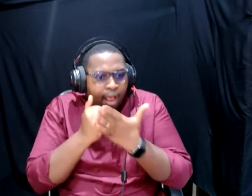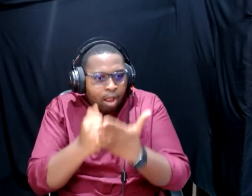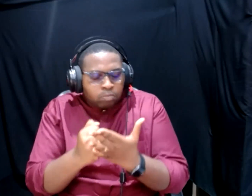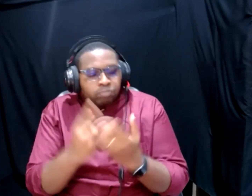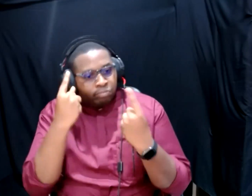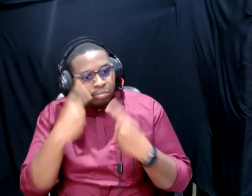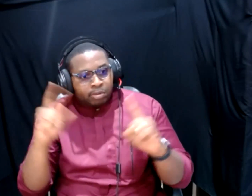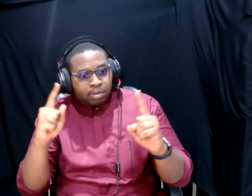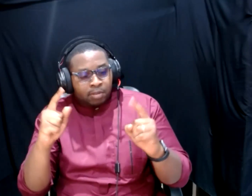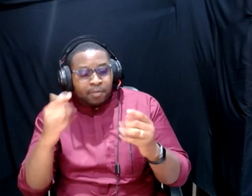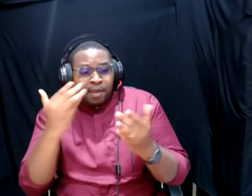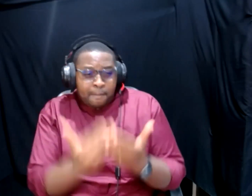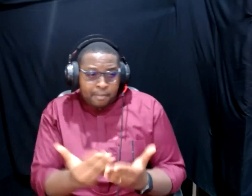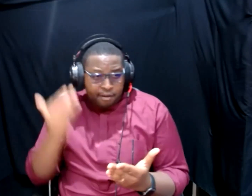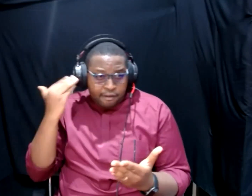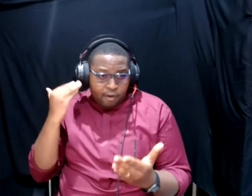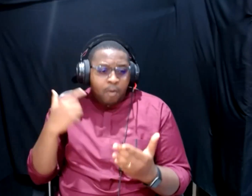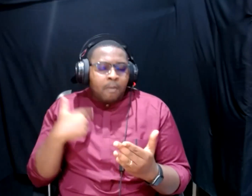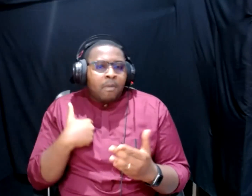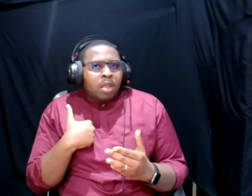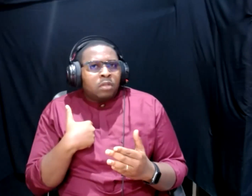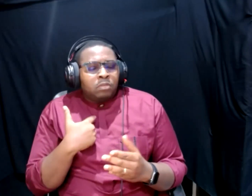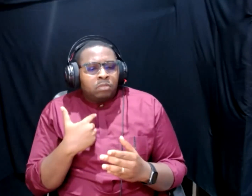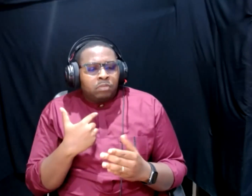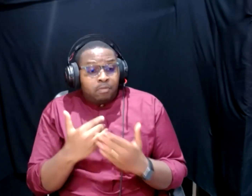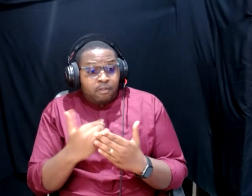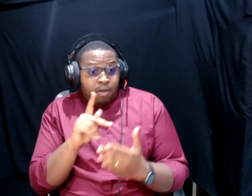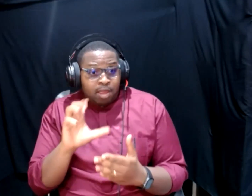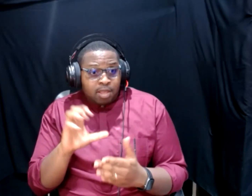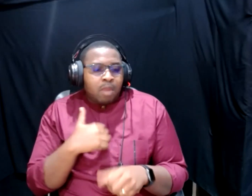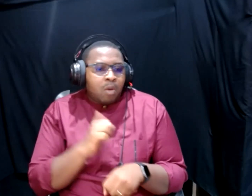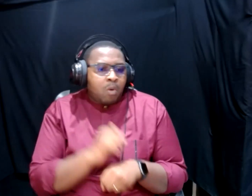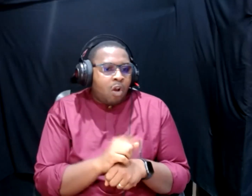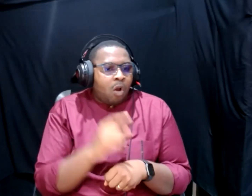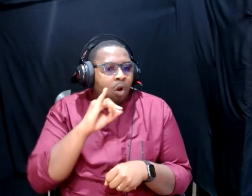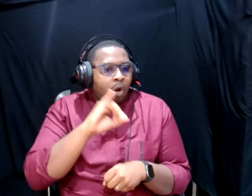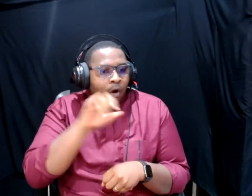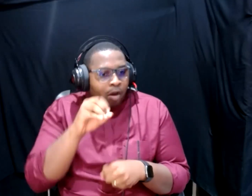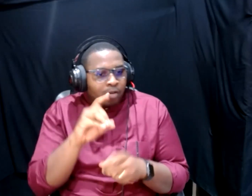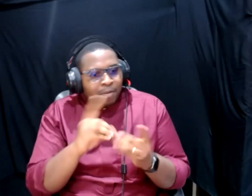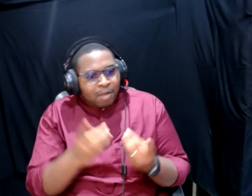Prior to this, when I before working at KC, I worked at the Oregon Department of Human Services at